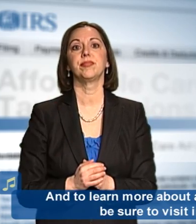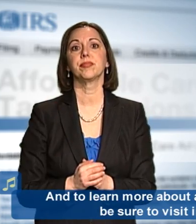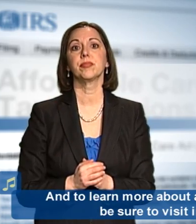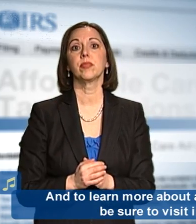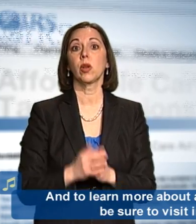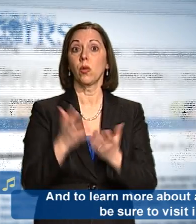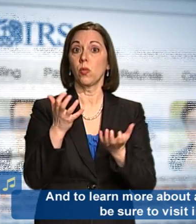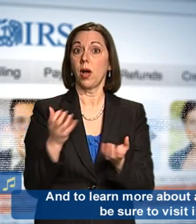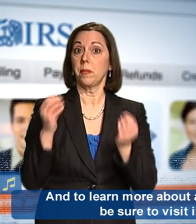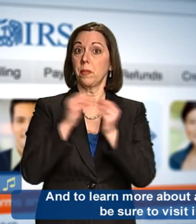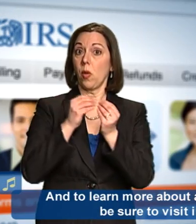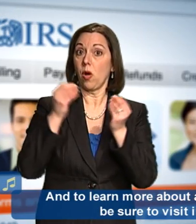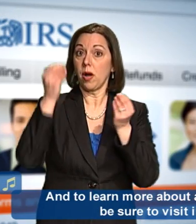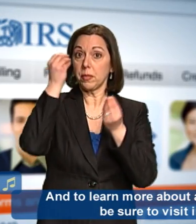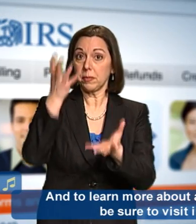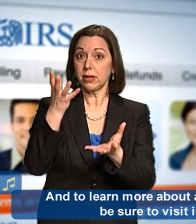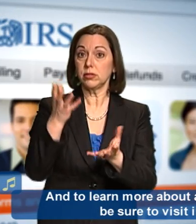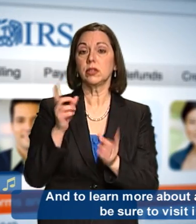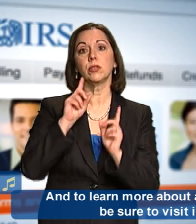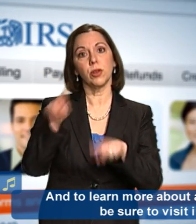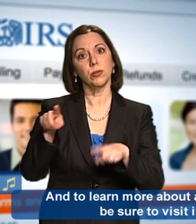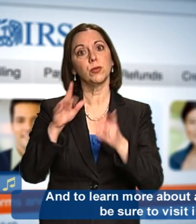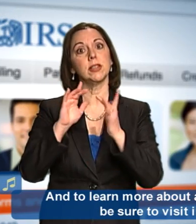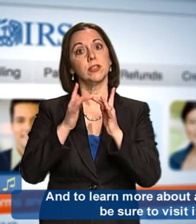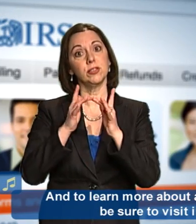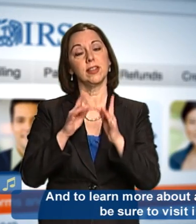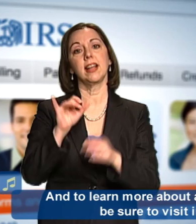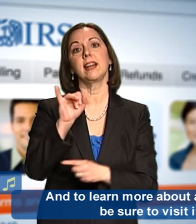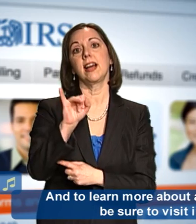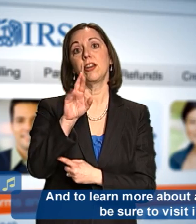And to learn more about any of these topics,